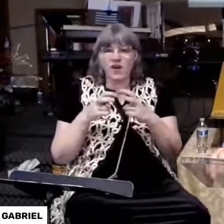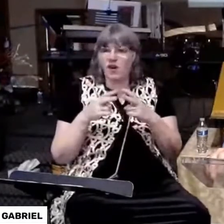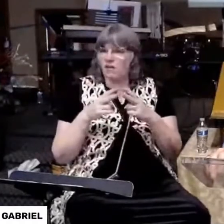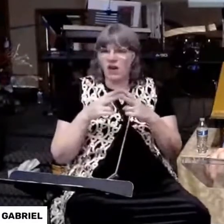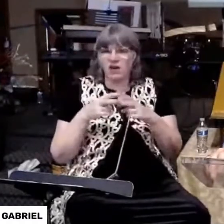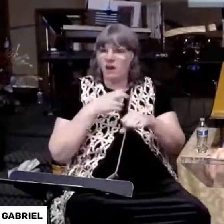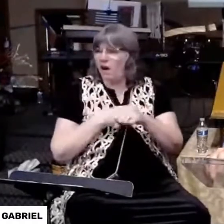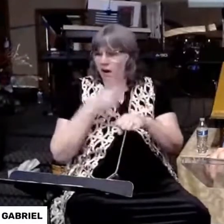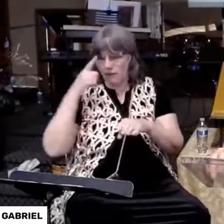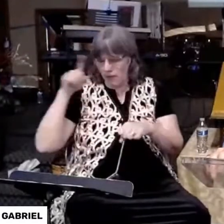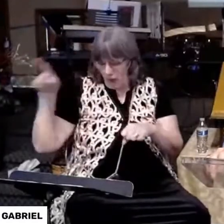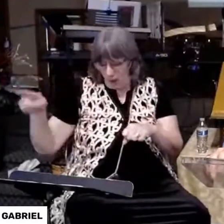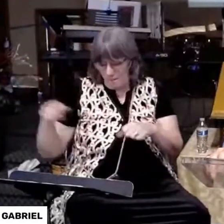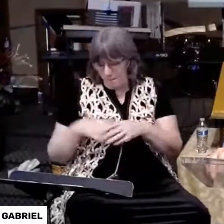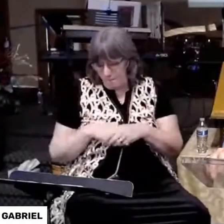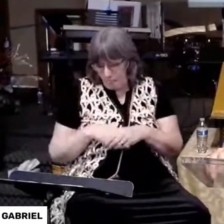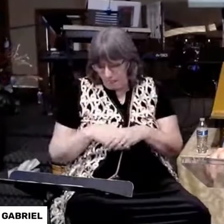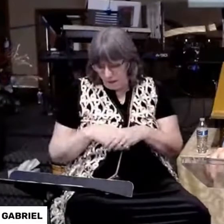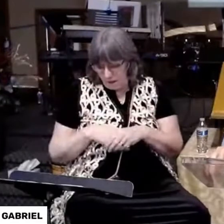of Abraham.